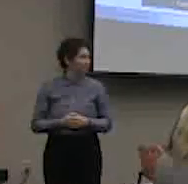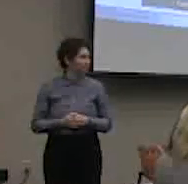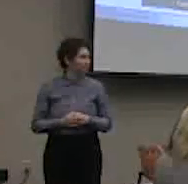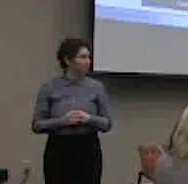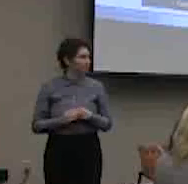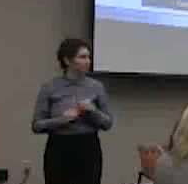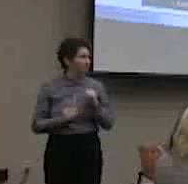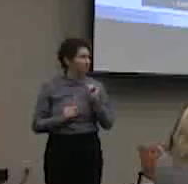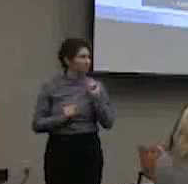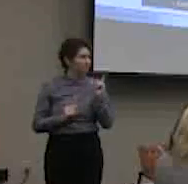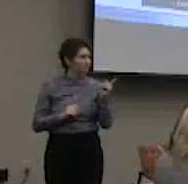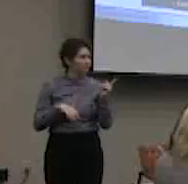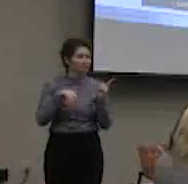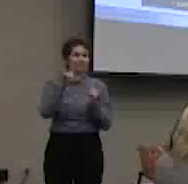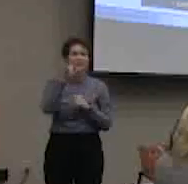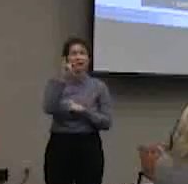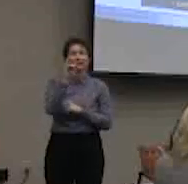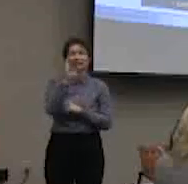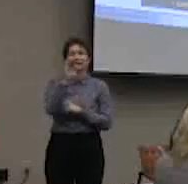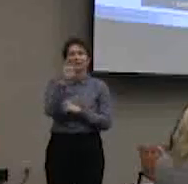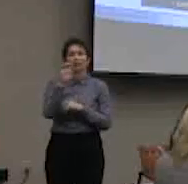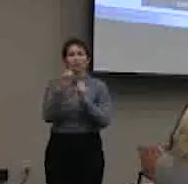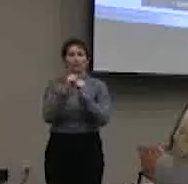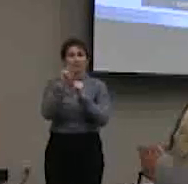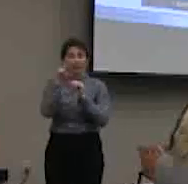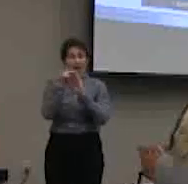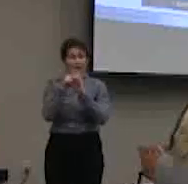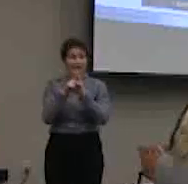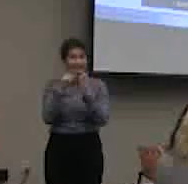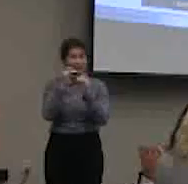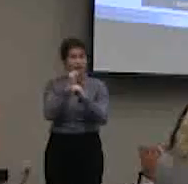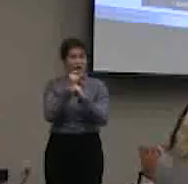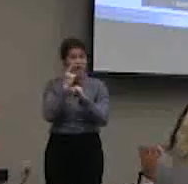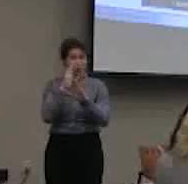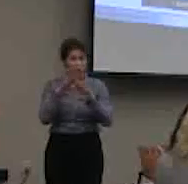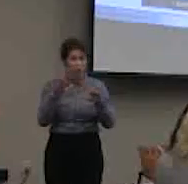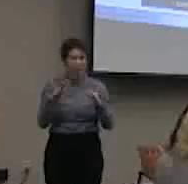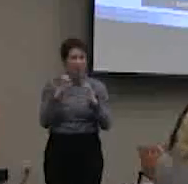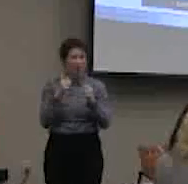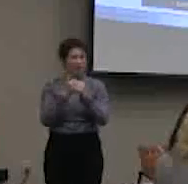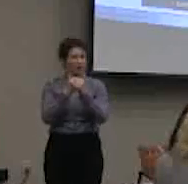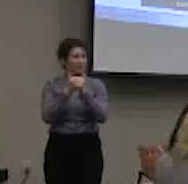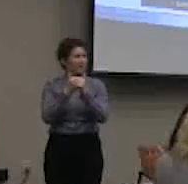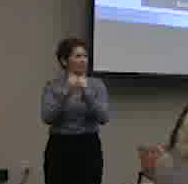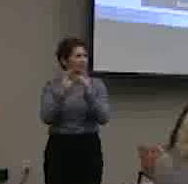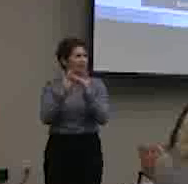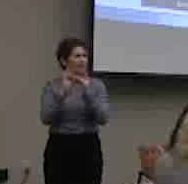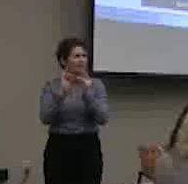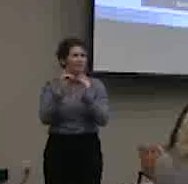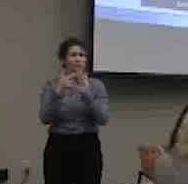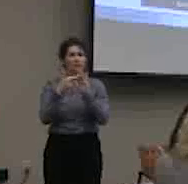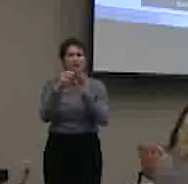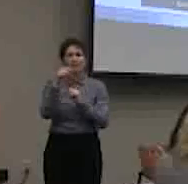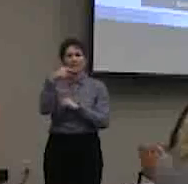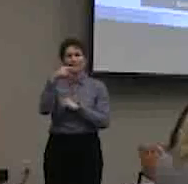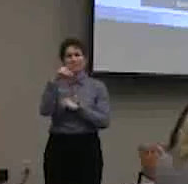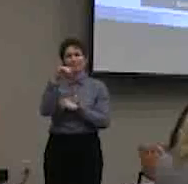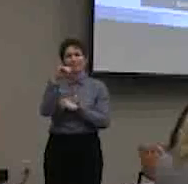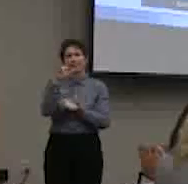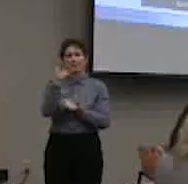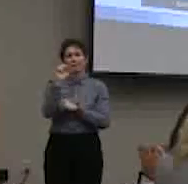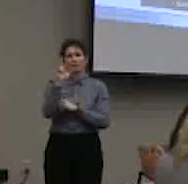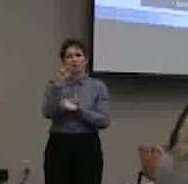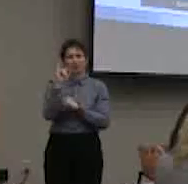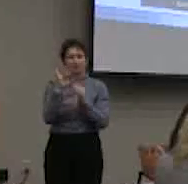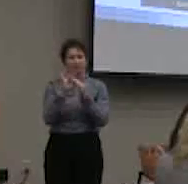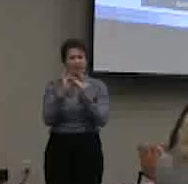Policy Institute for Children. I want to follow up on a comment that Representative Hilford talked about trying to get a small group